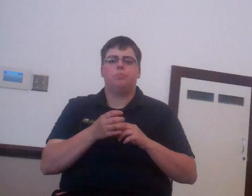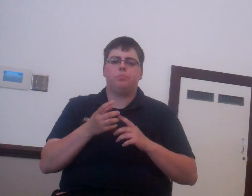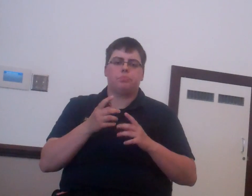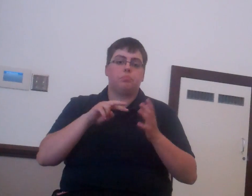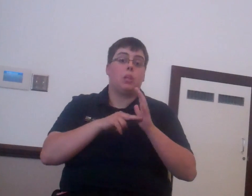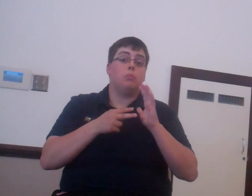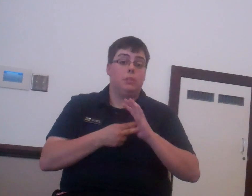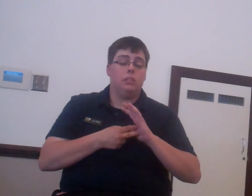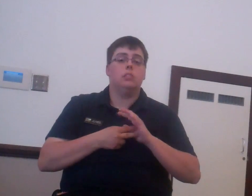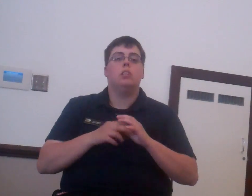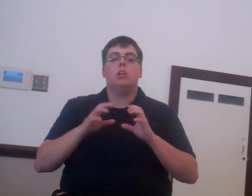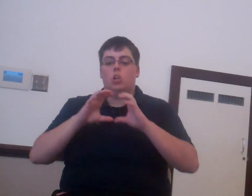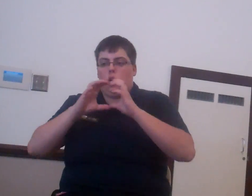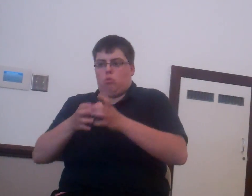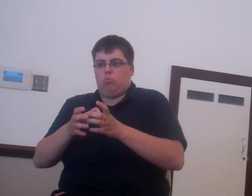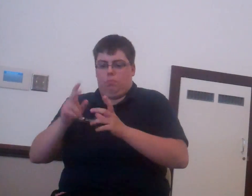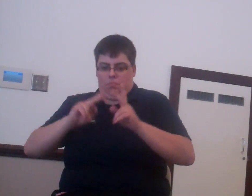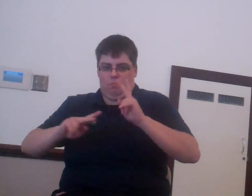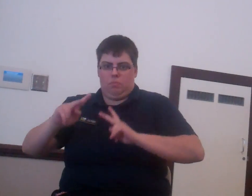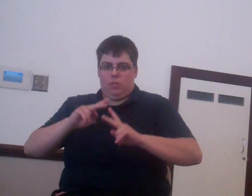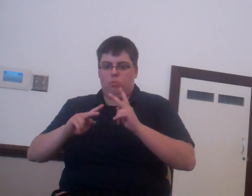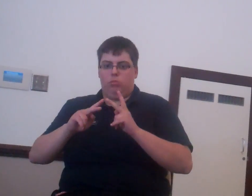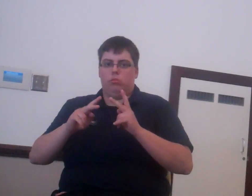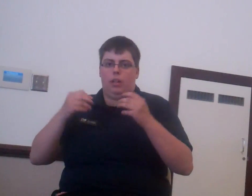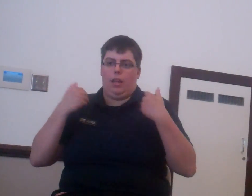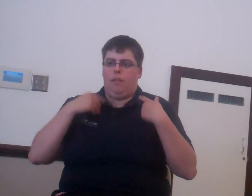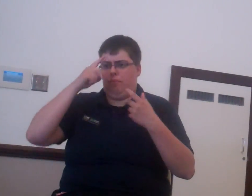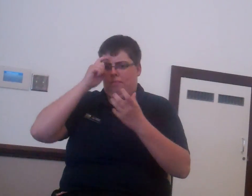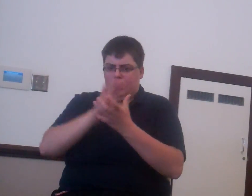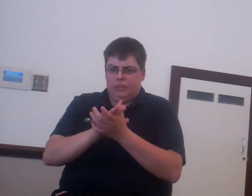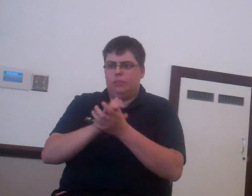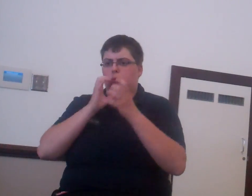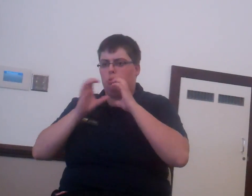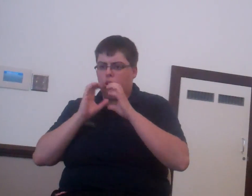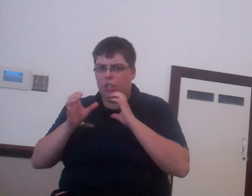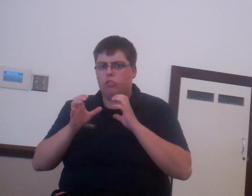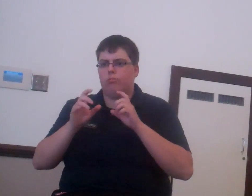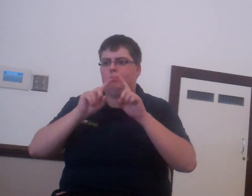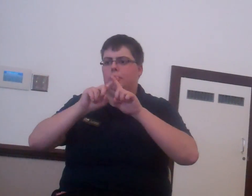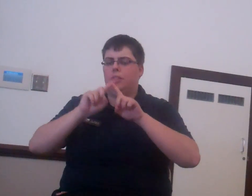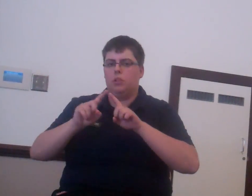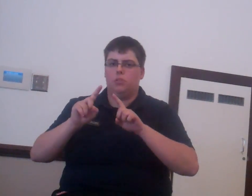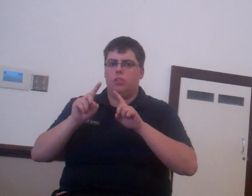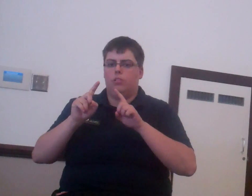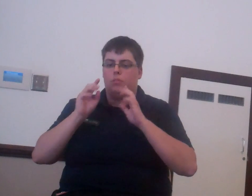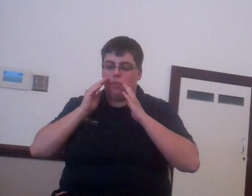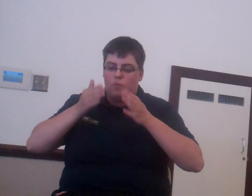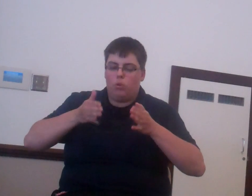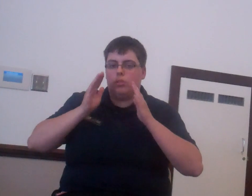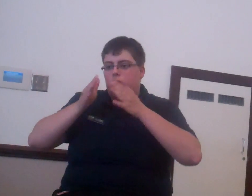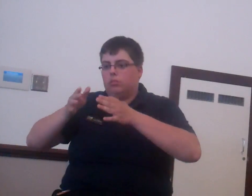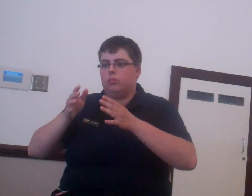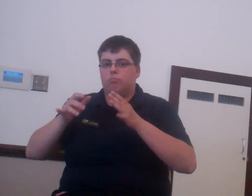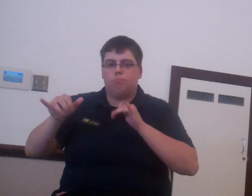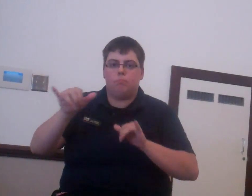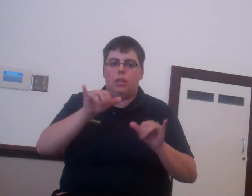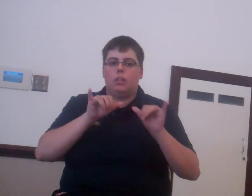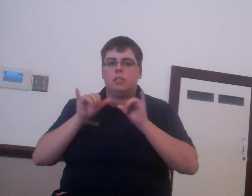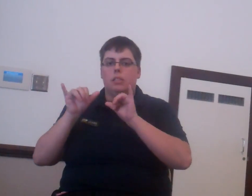traditions in common and ways of communicating in common, right? And we've talked all semester long about the different cultural groups that you identify with